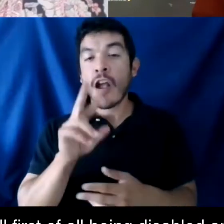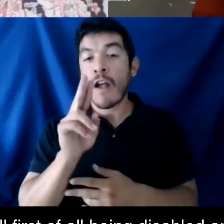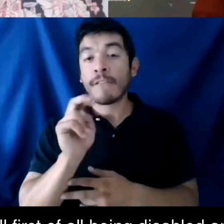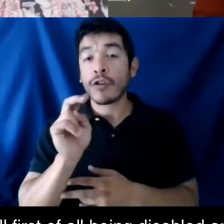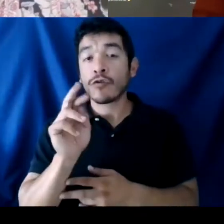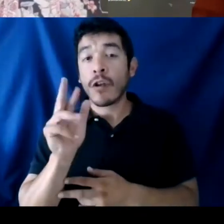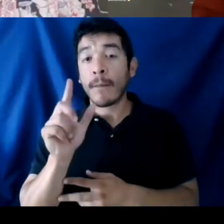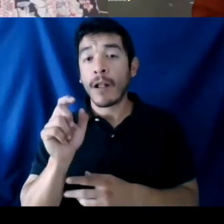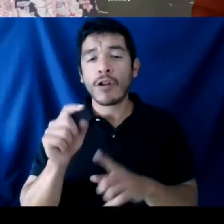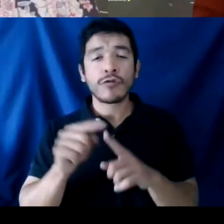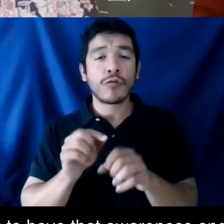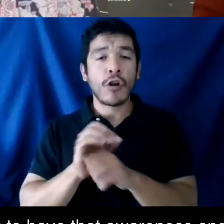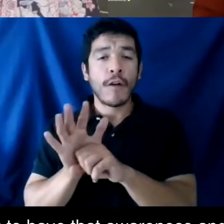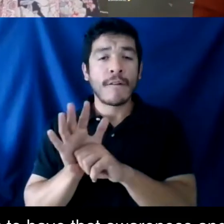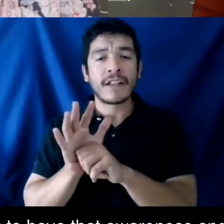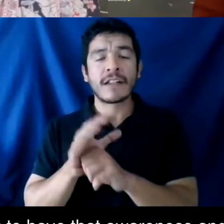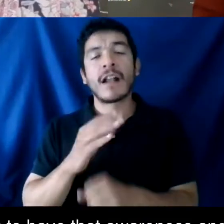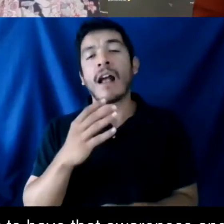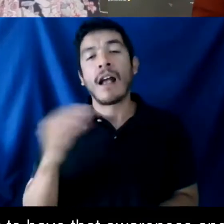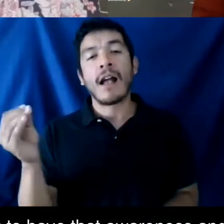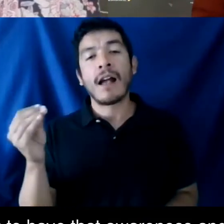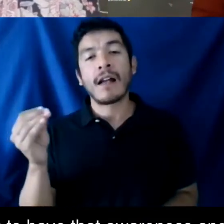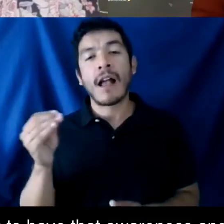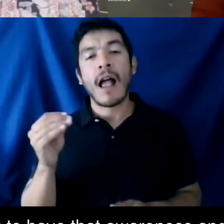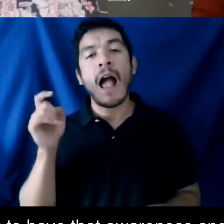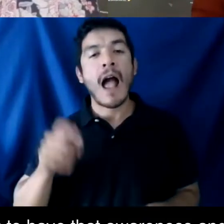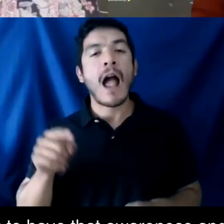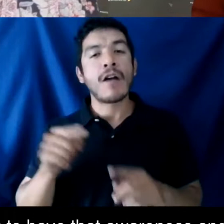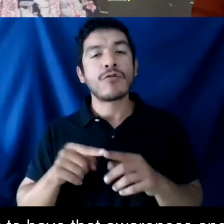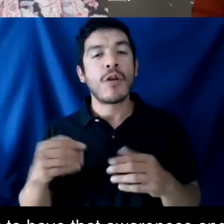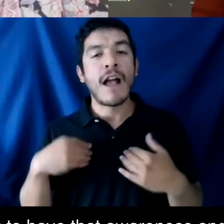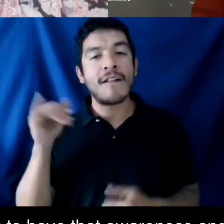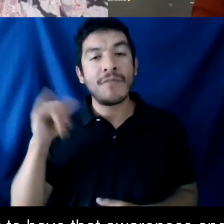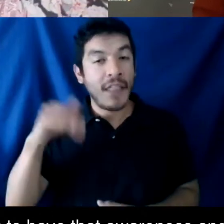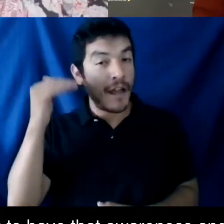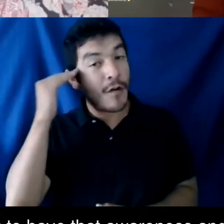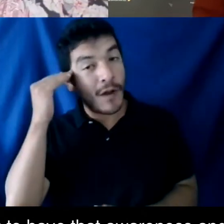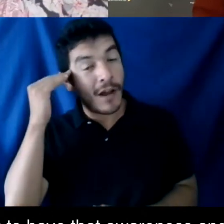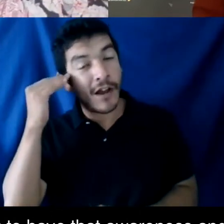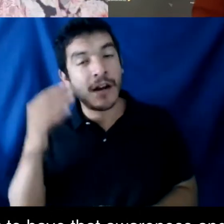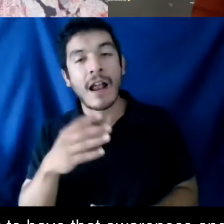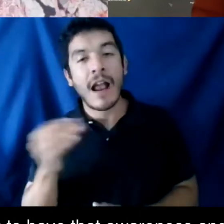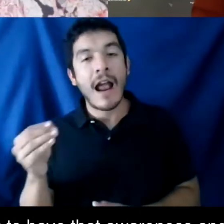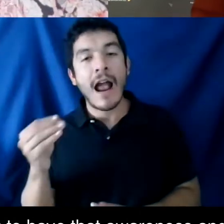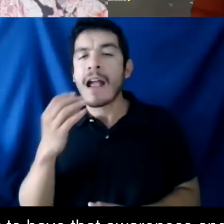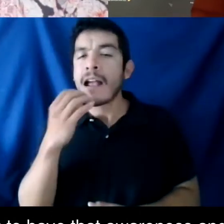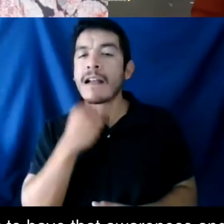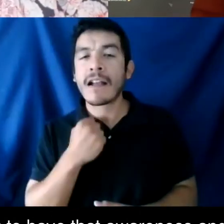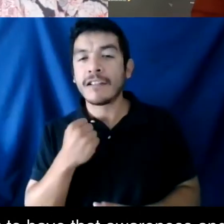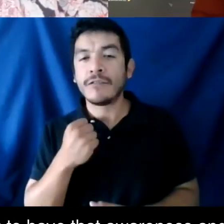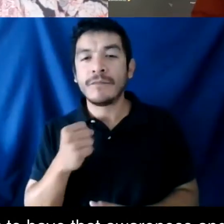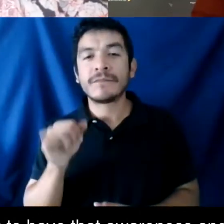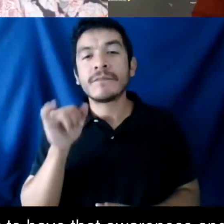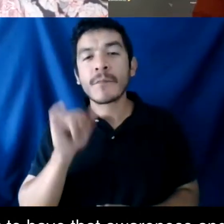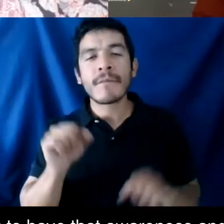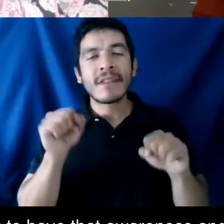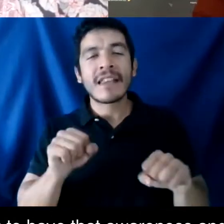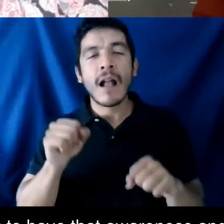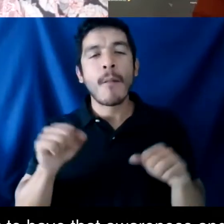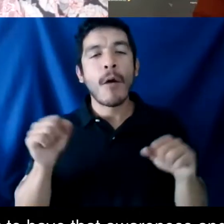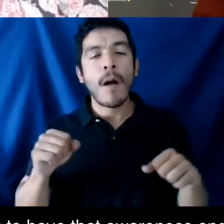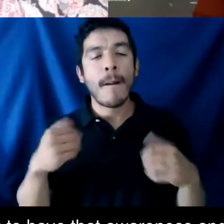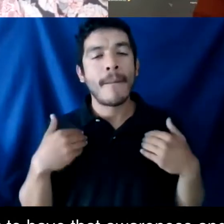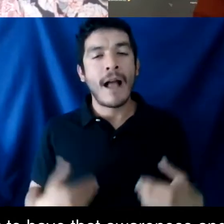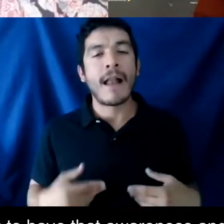to COVID, and having to have that awareness and care that able-bodied